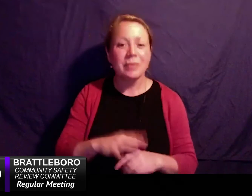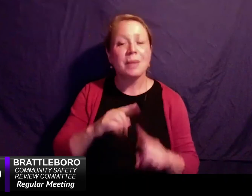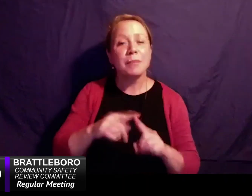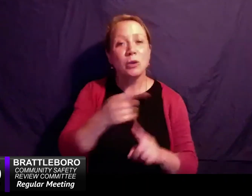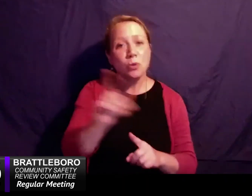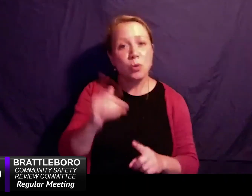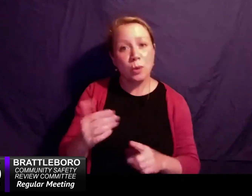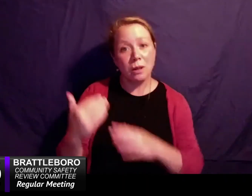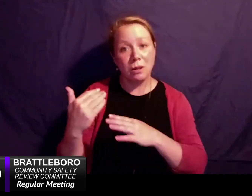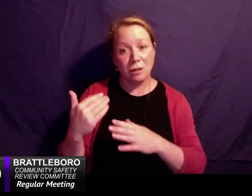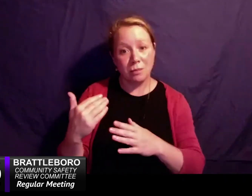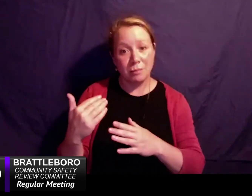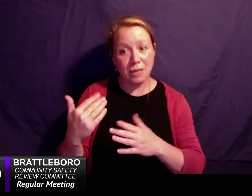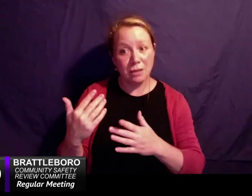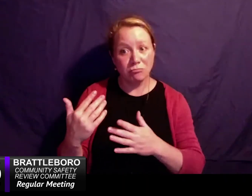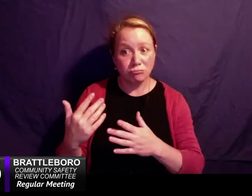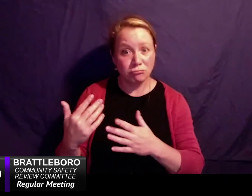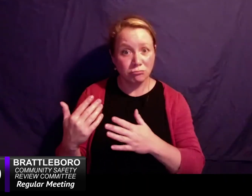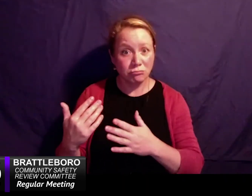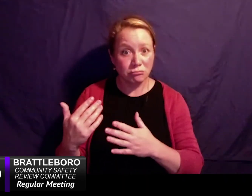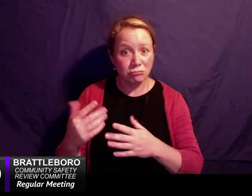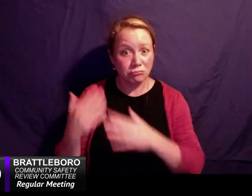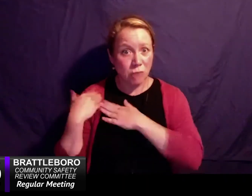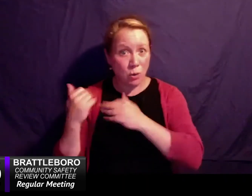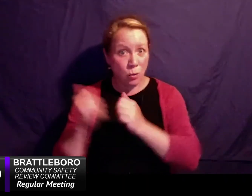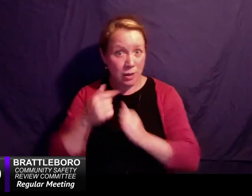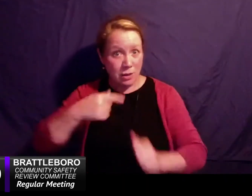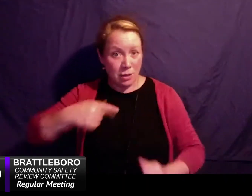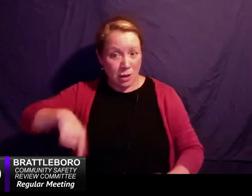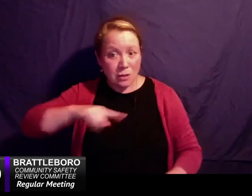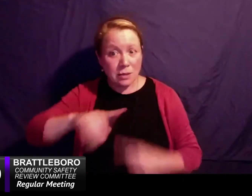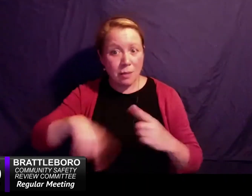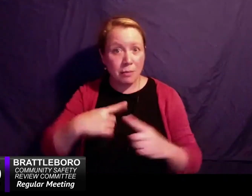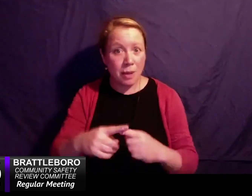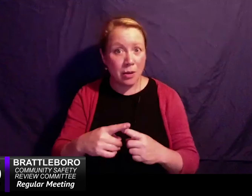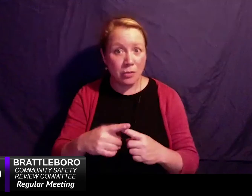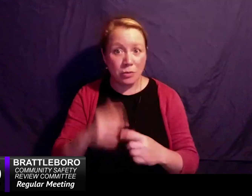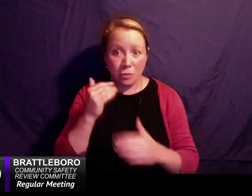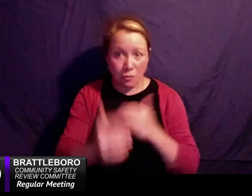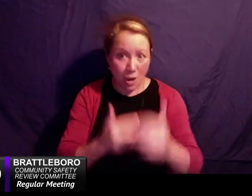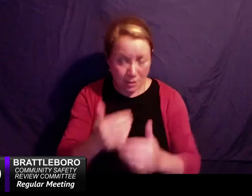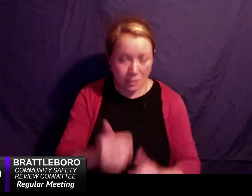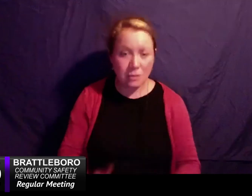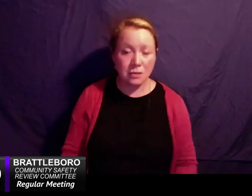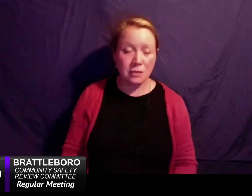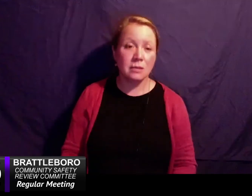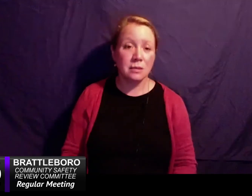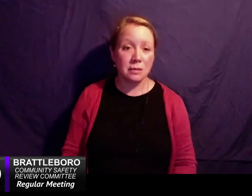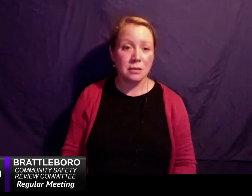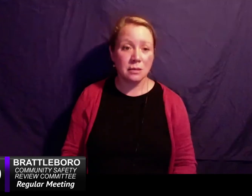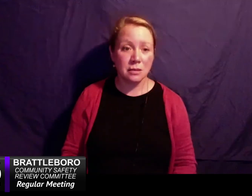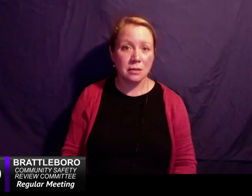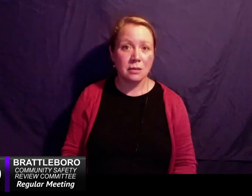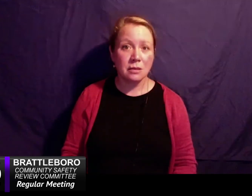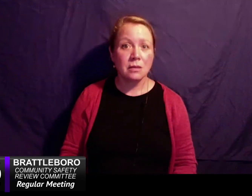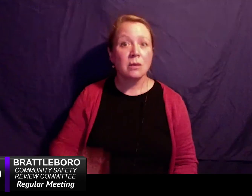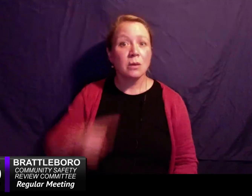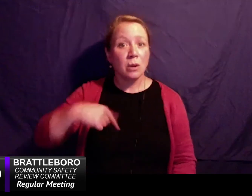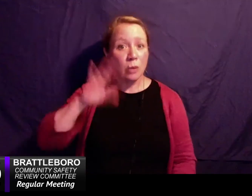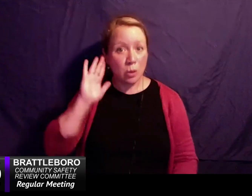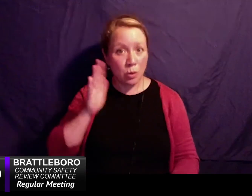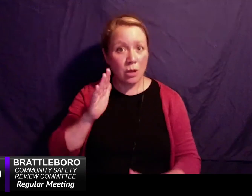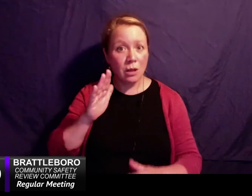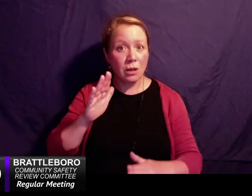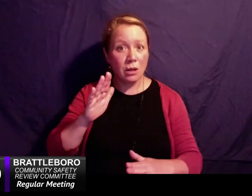us, hopefully, about the process. We're going to implement some gathering